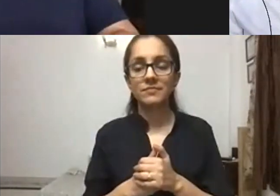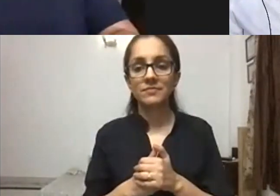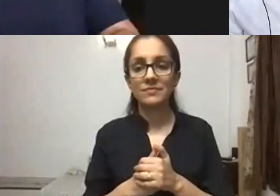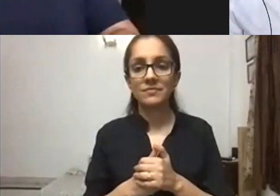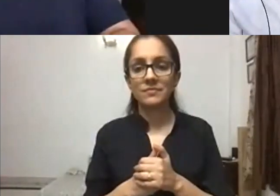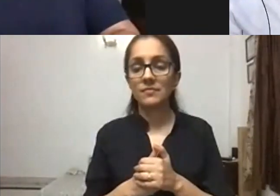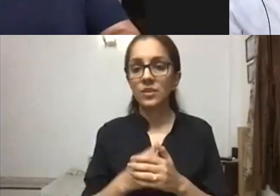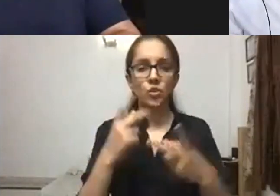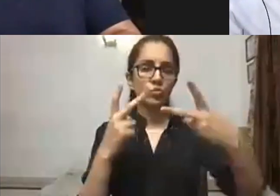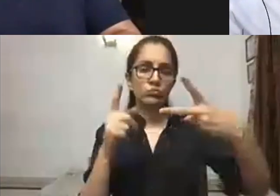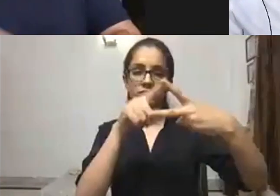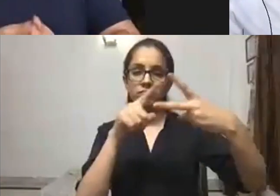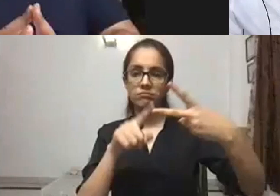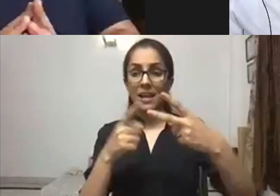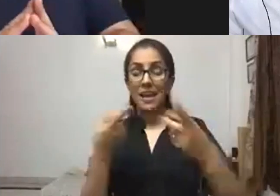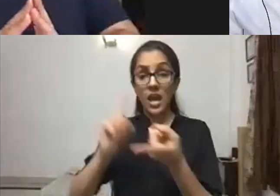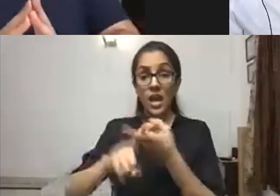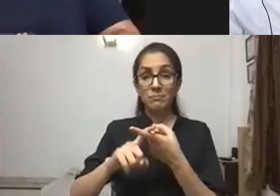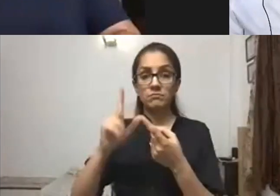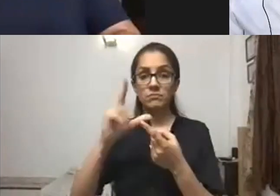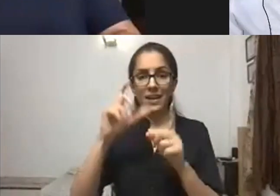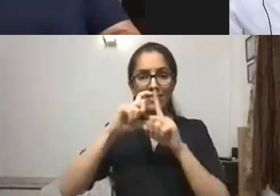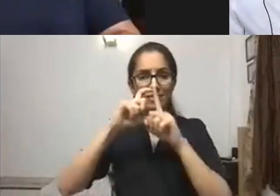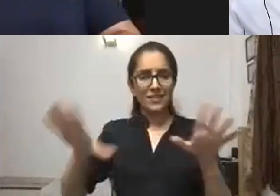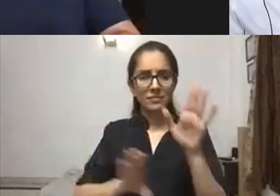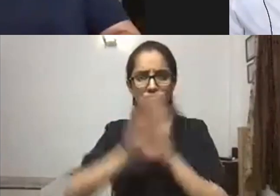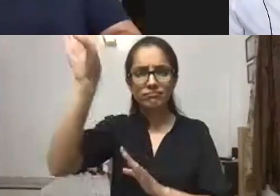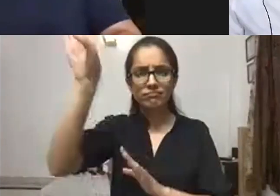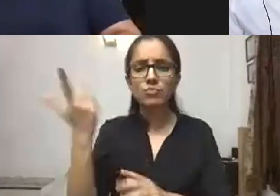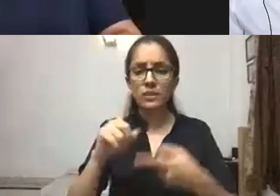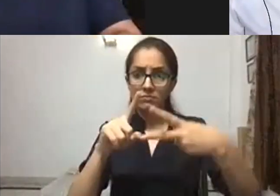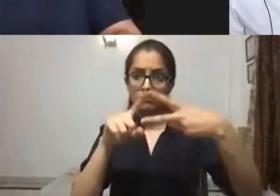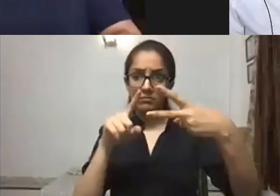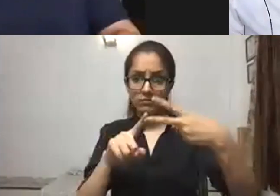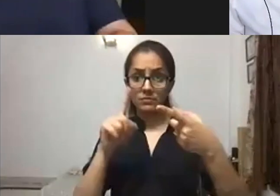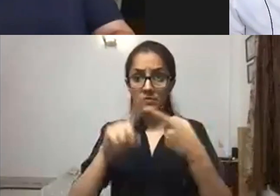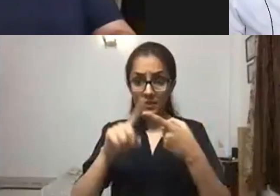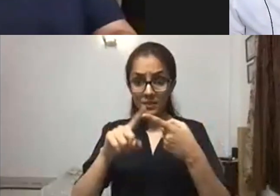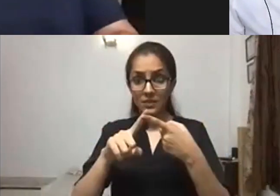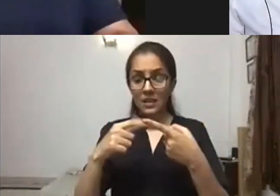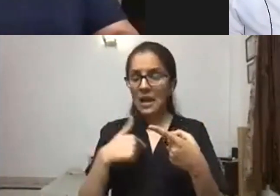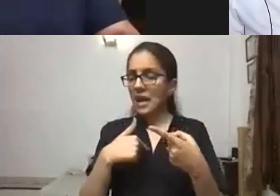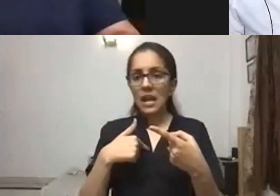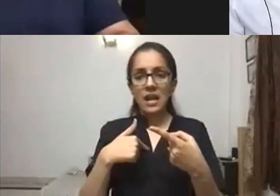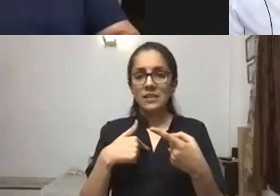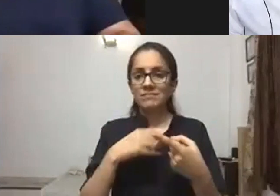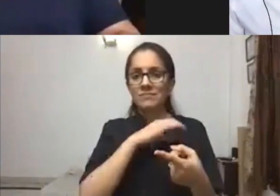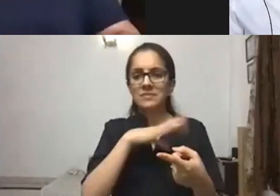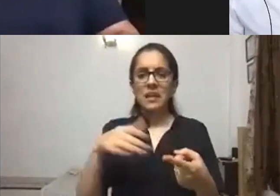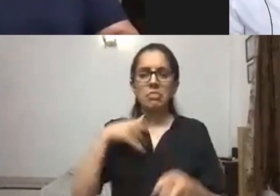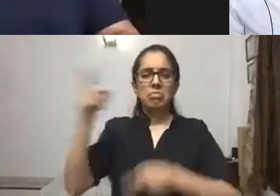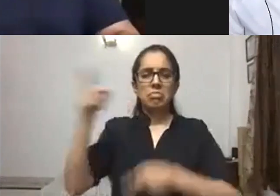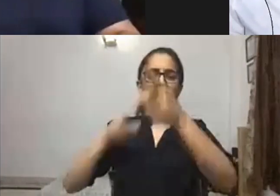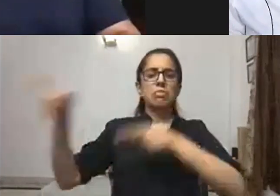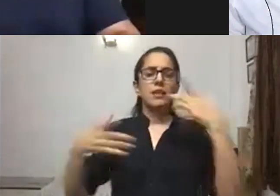just basic two reasons. The most important reason, I don't like to start blaming people